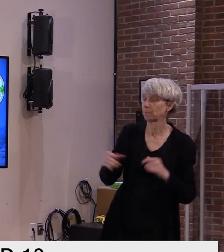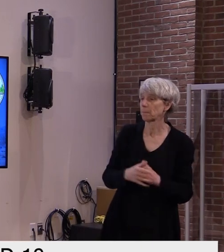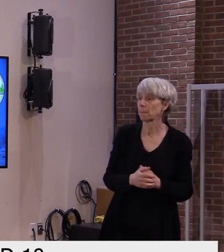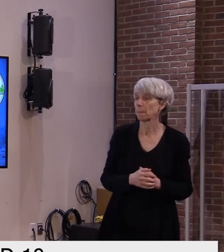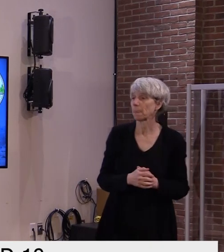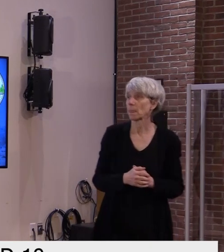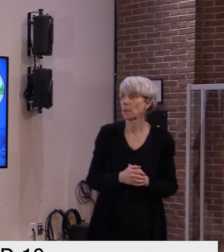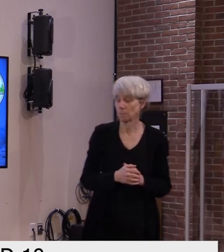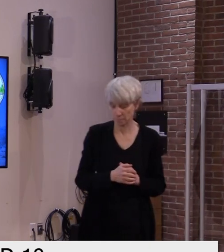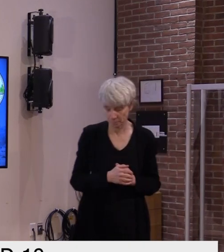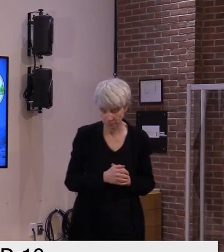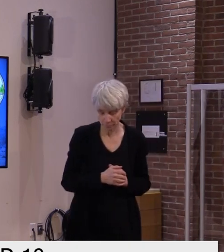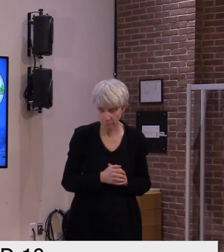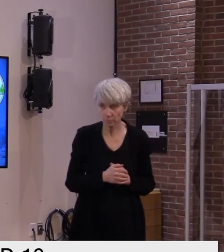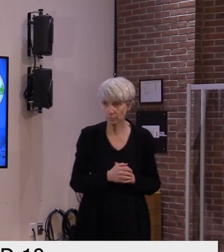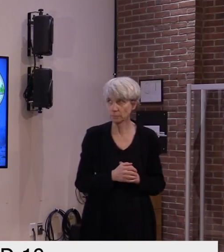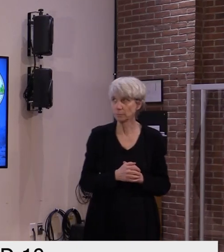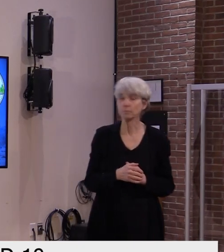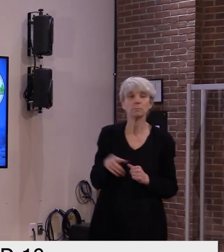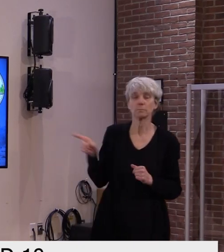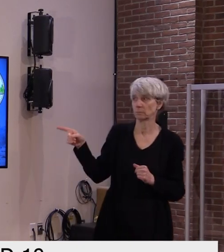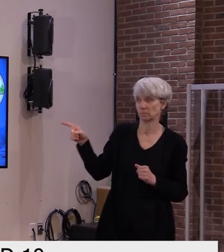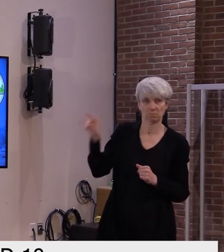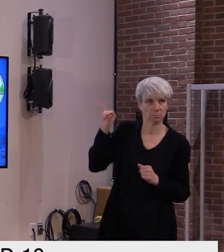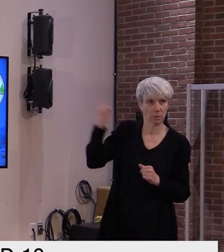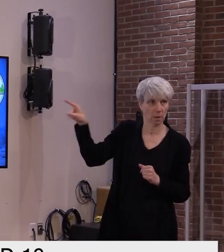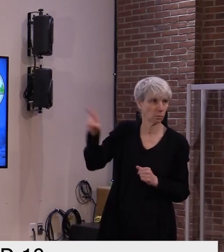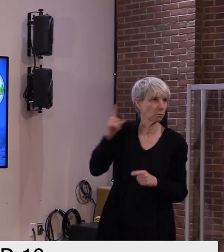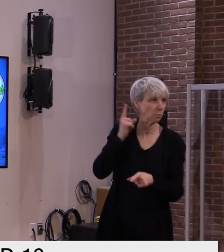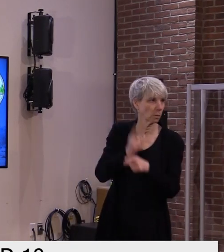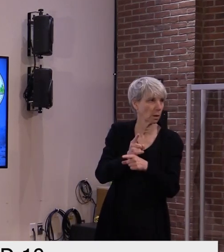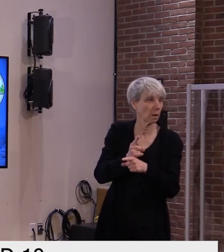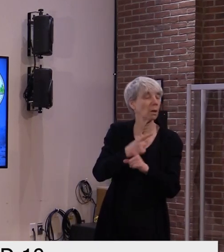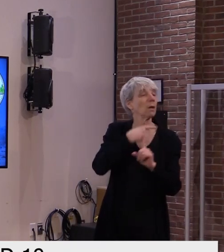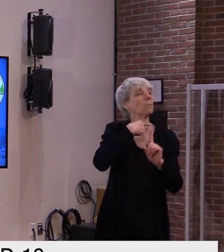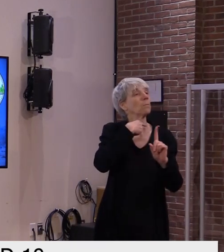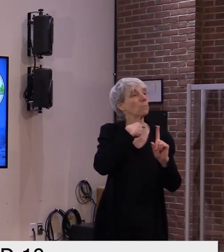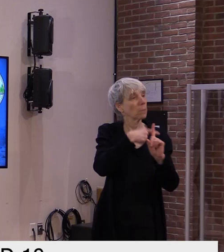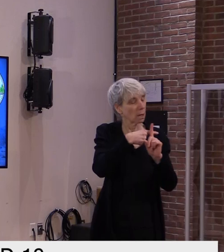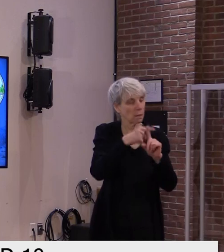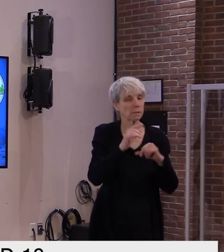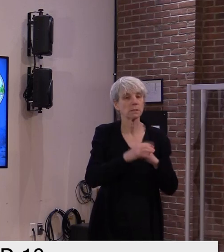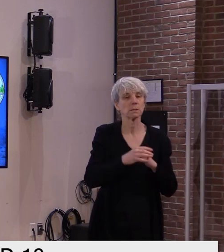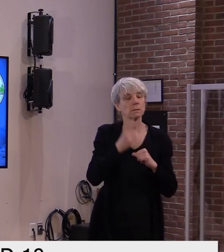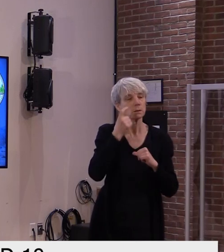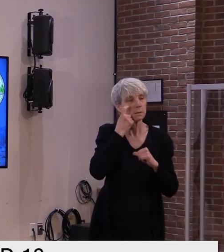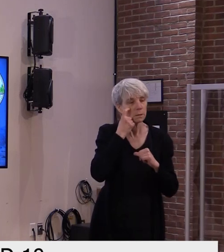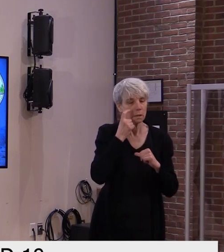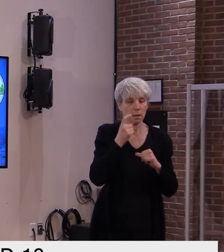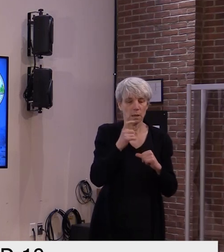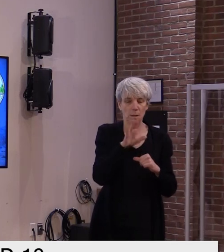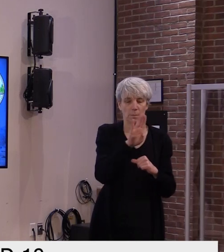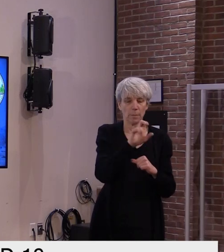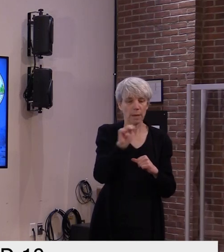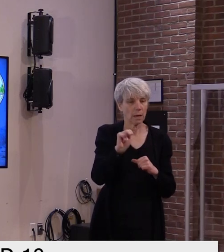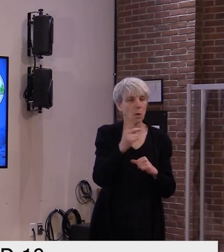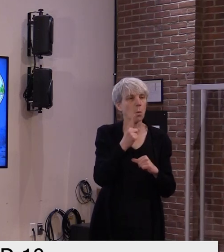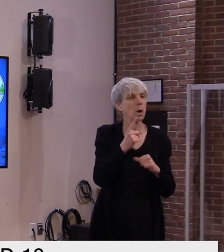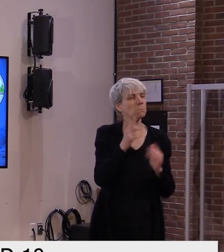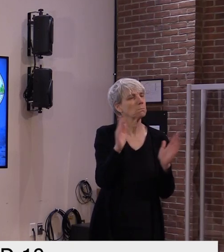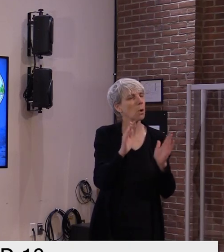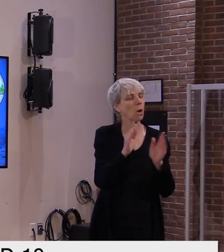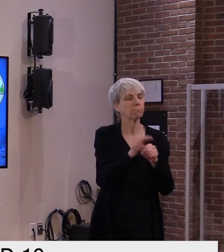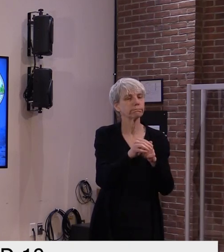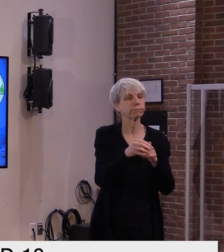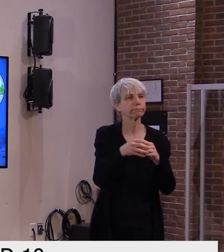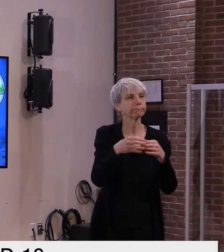Yeah, in addition to all of what the governor just said, we did have a modest outbreak in the Bennington area we've talked about before